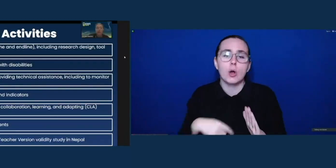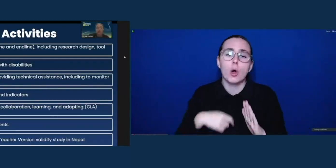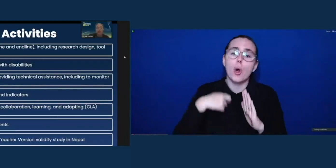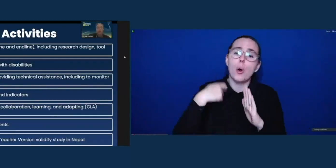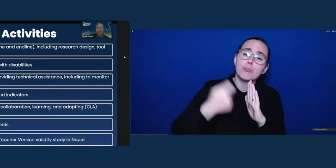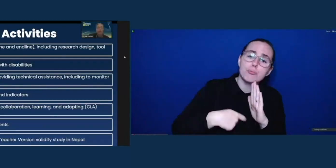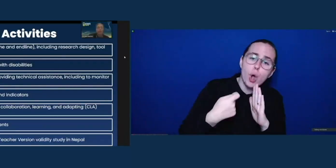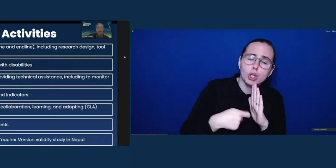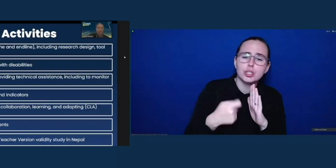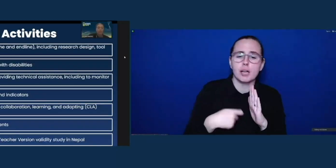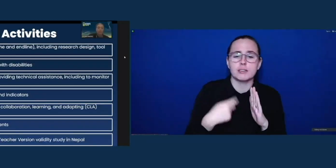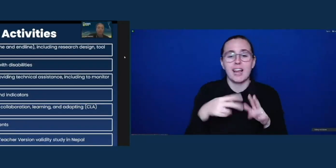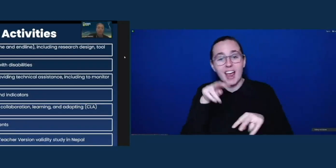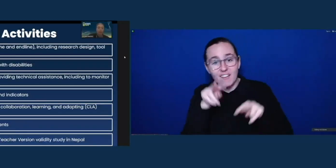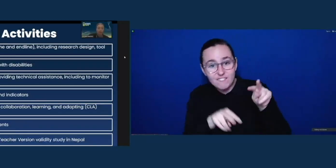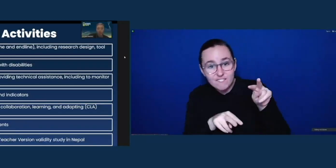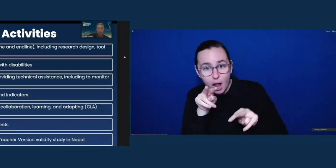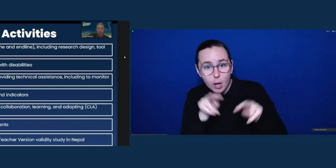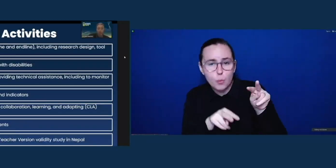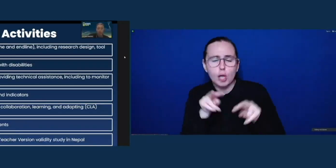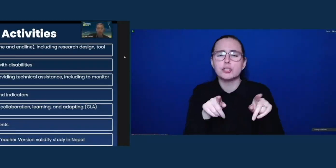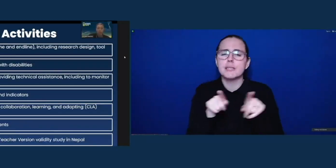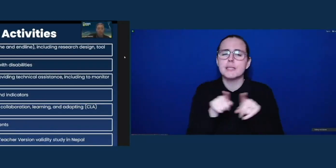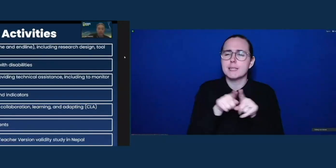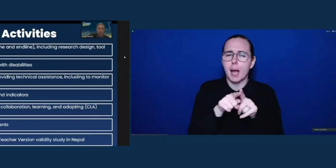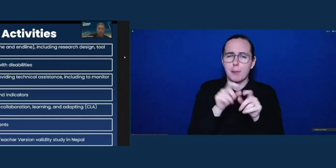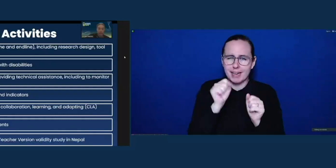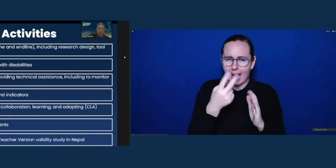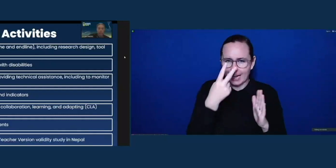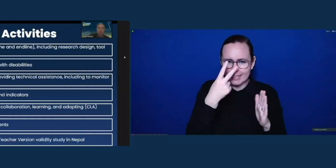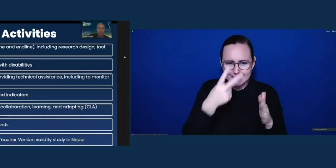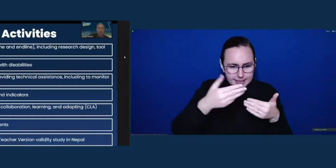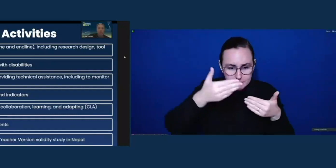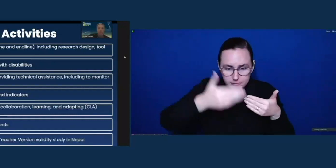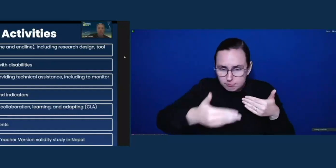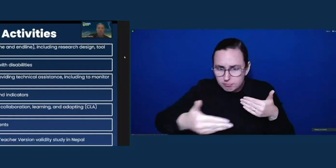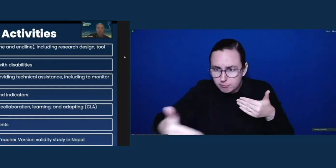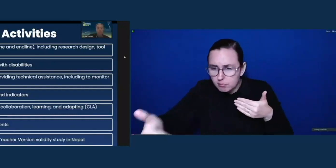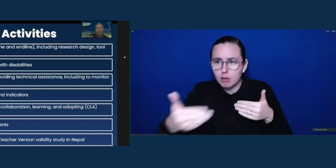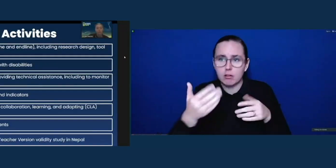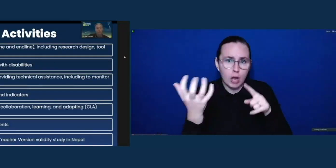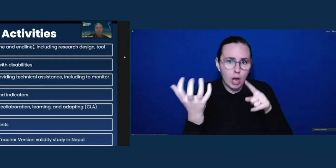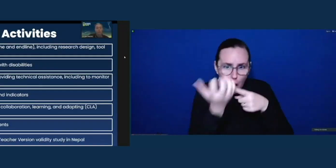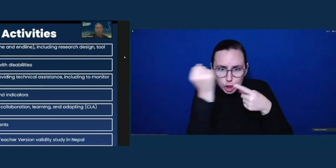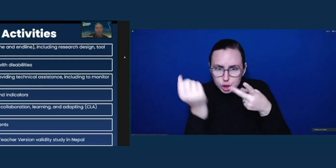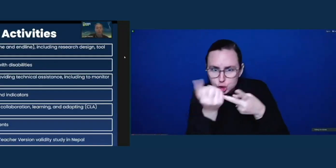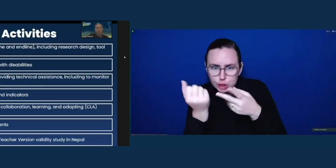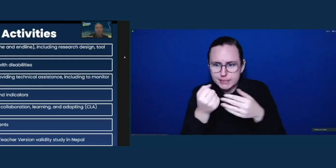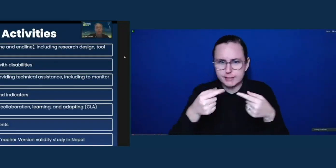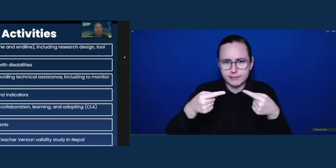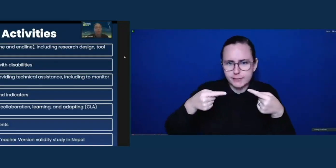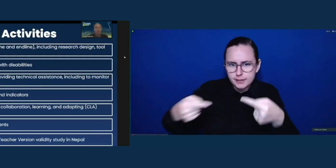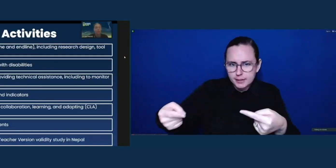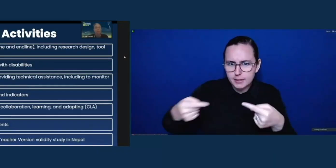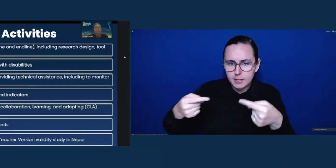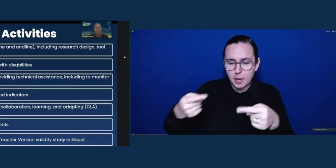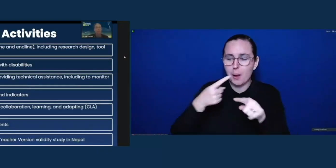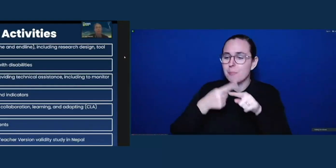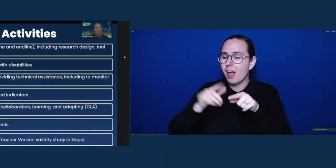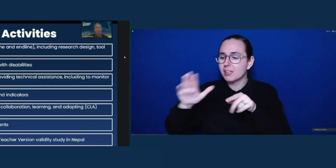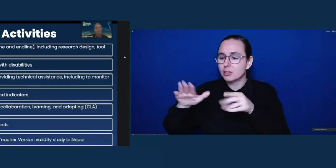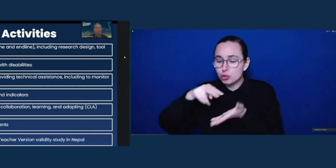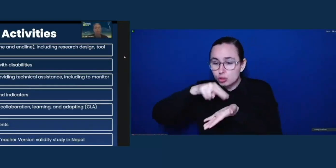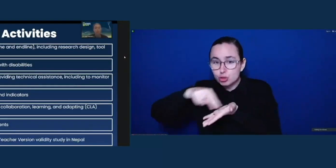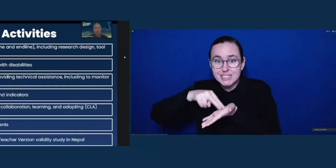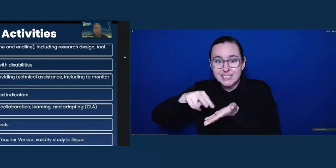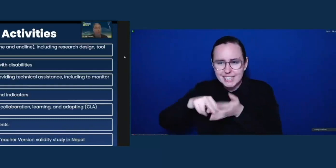endlines. We have adapted EGRAs, or early grade reading assessments, including adapting tools for